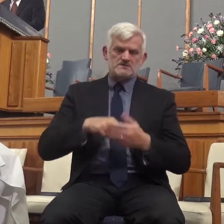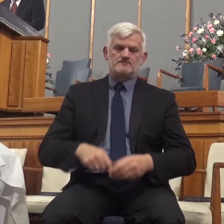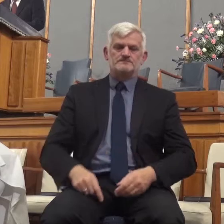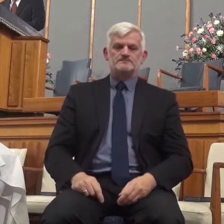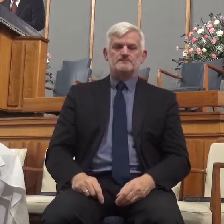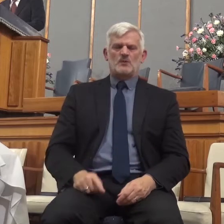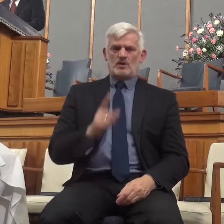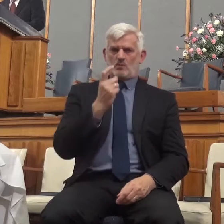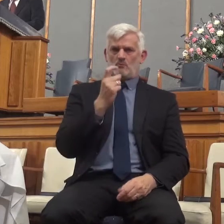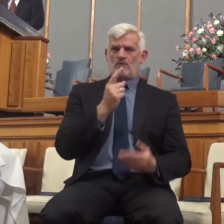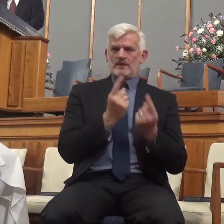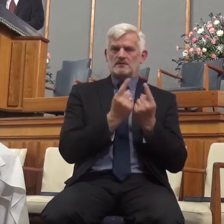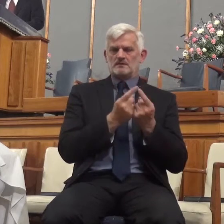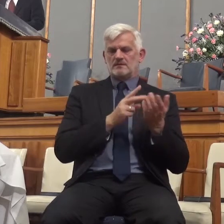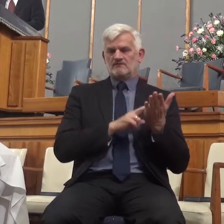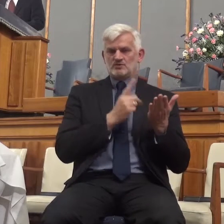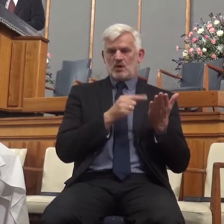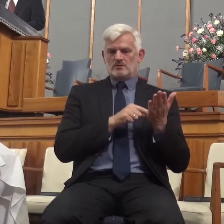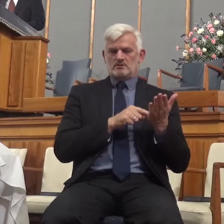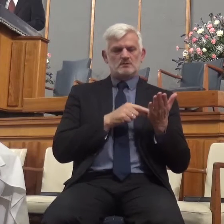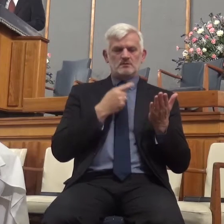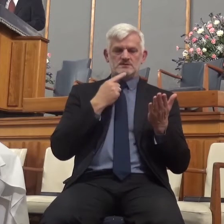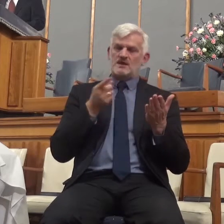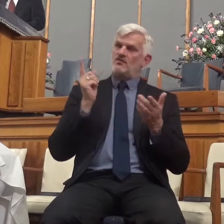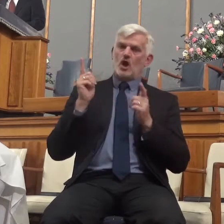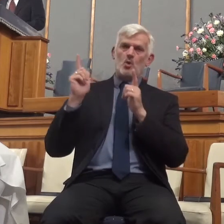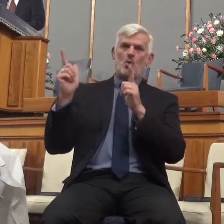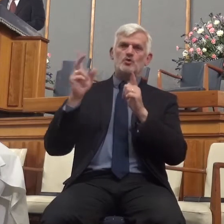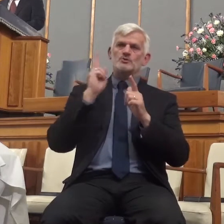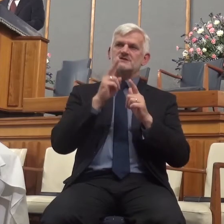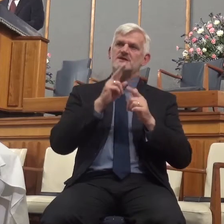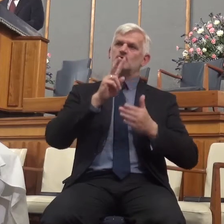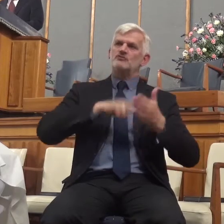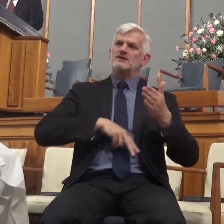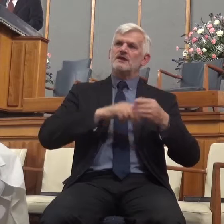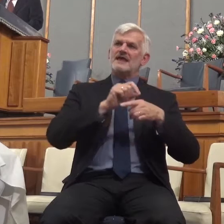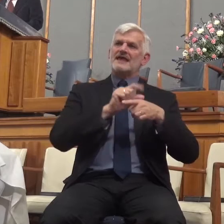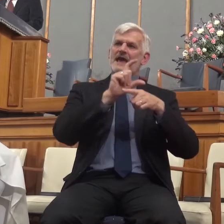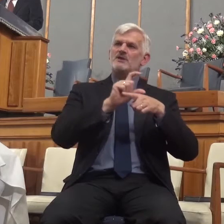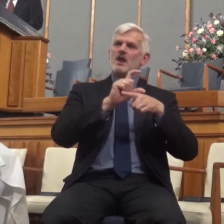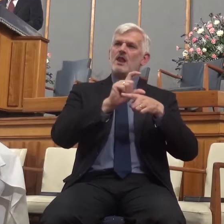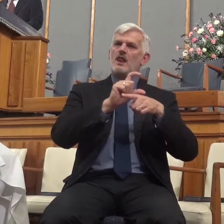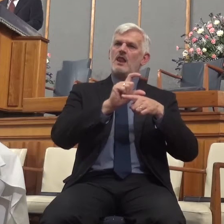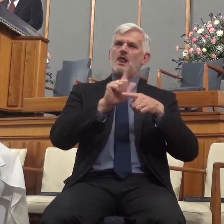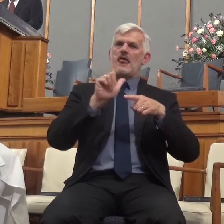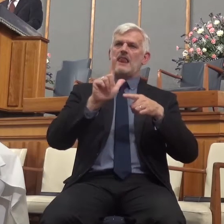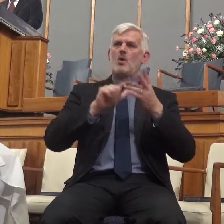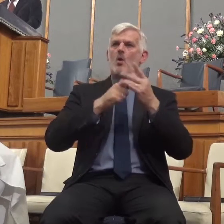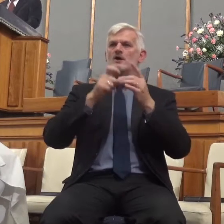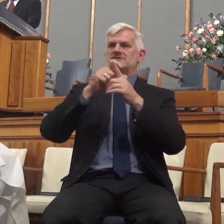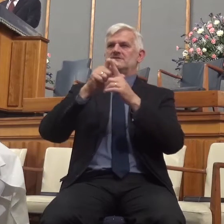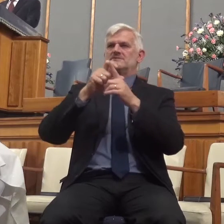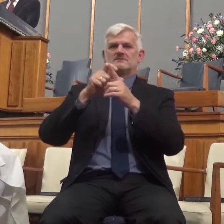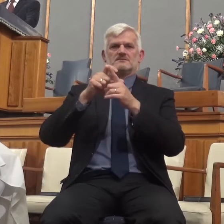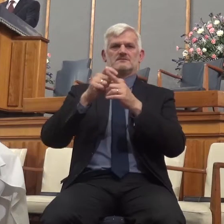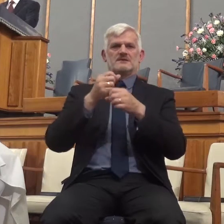that first verse, he is the Lord. You notice it's in capital letters. It's the divine name in the Hebrew that